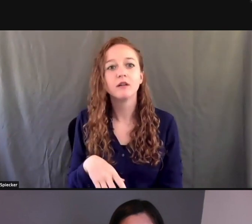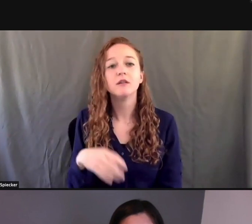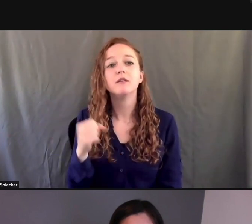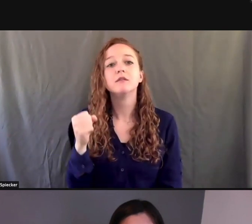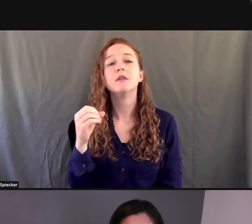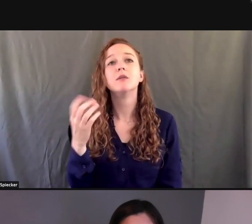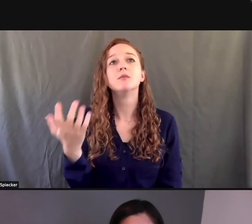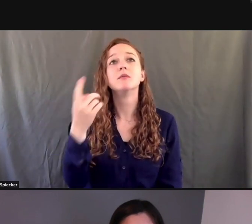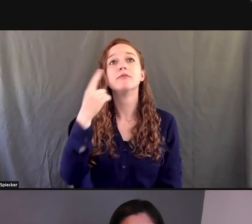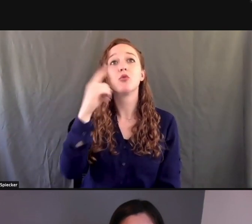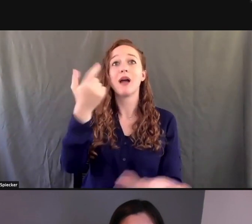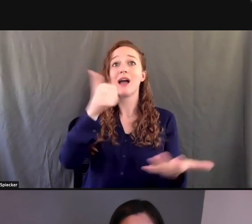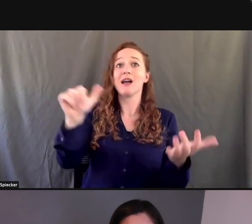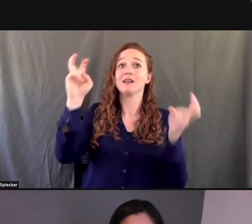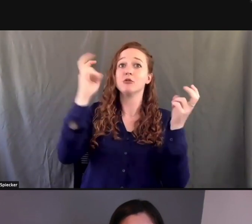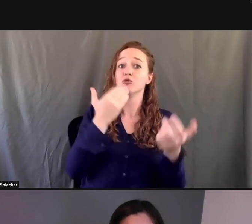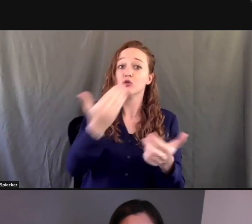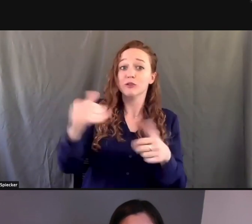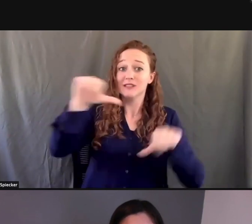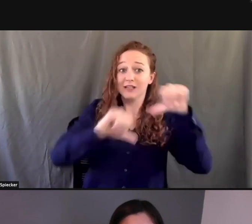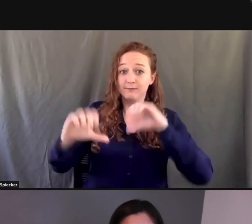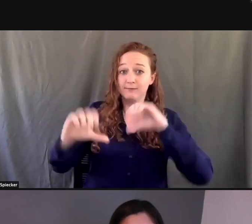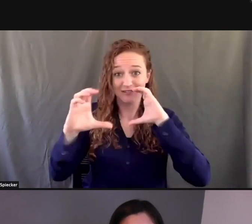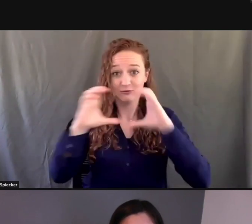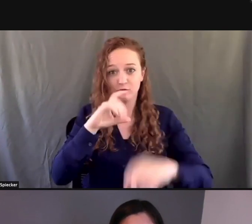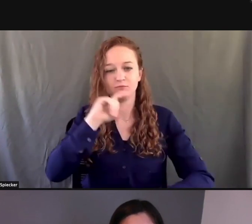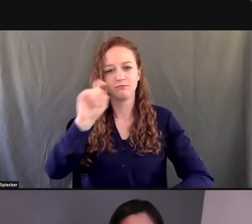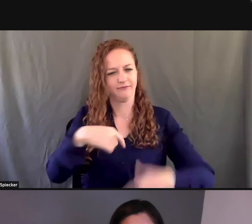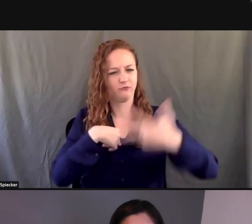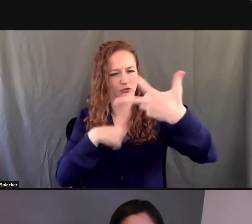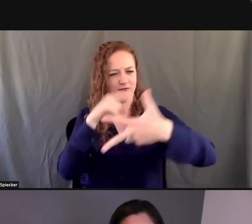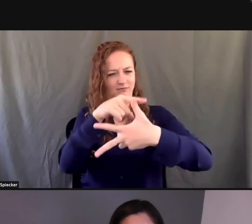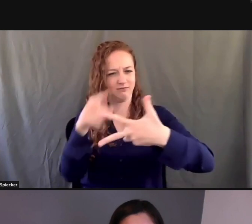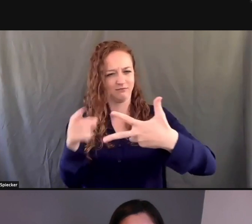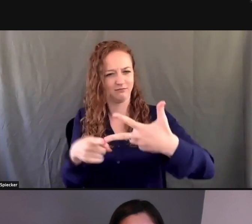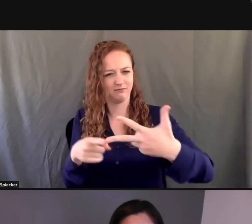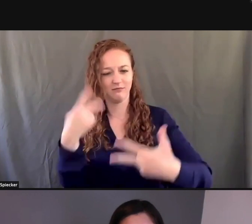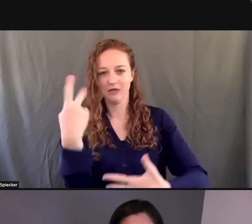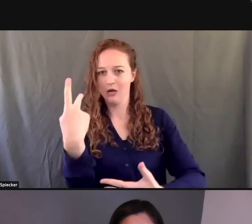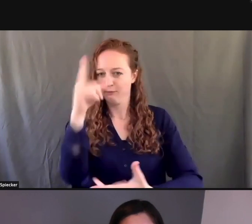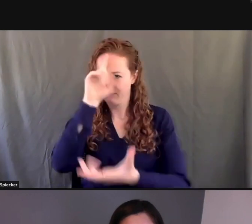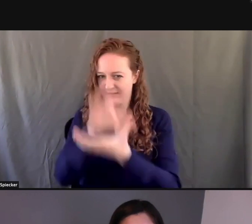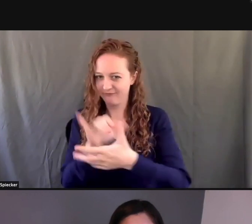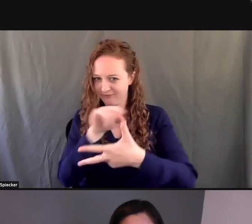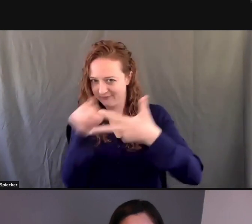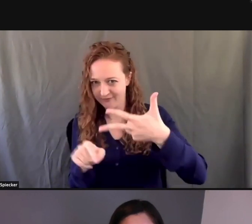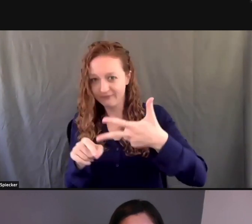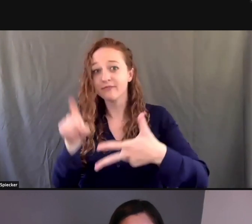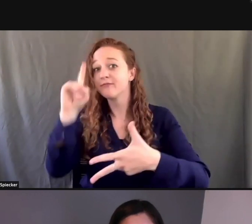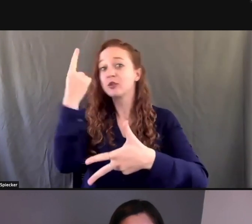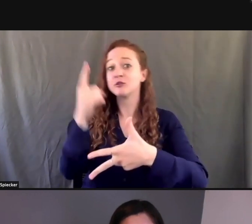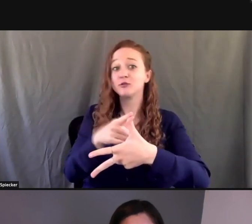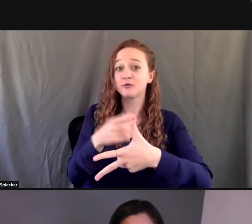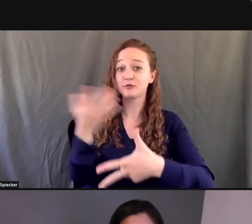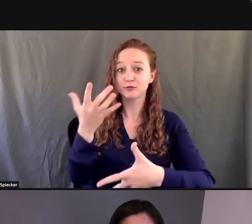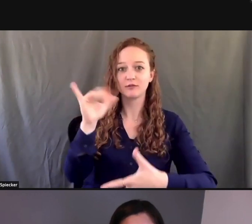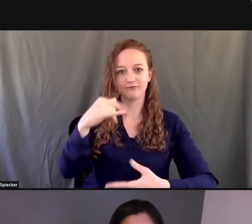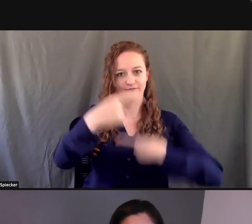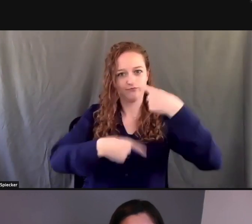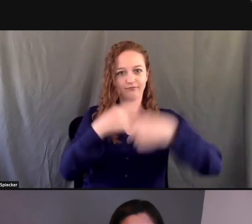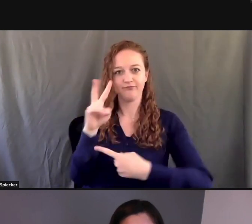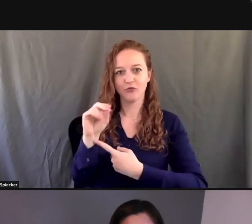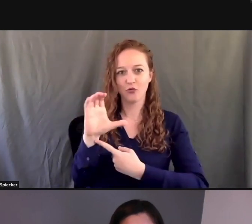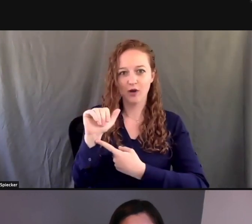As I just said, fingerspelling, inventing signs, meaning our ASL vocabulary